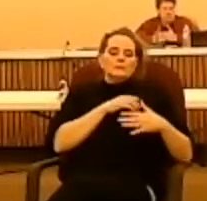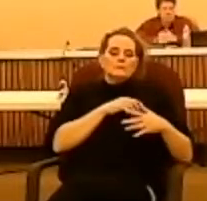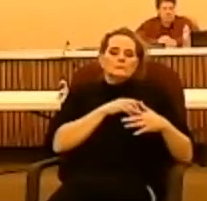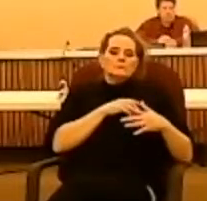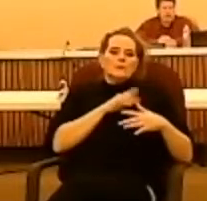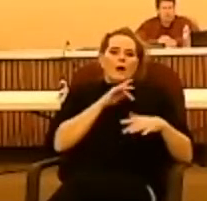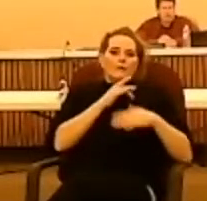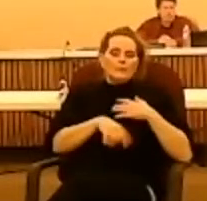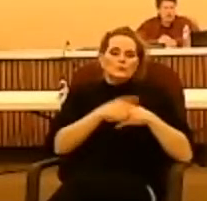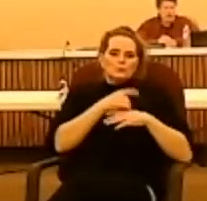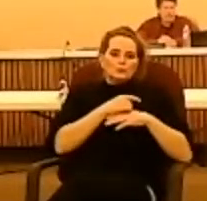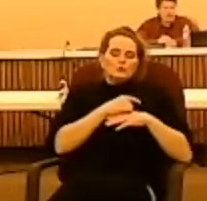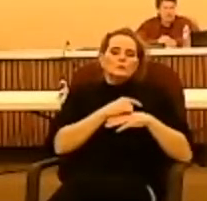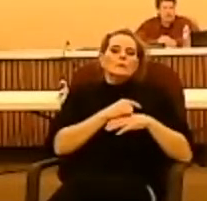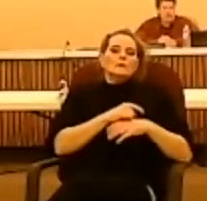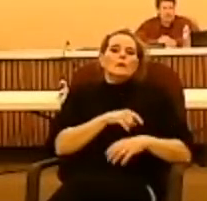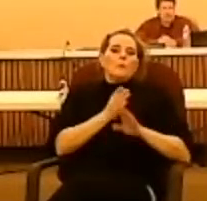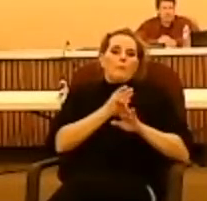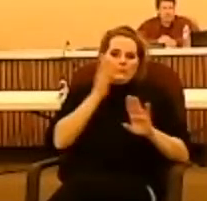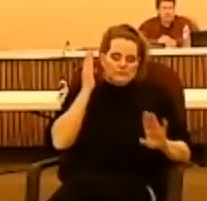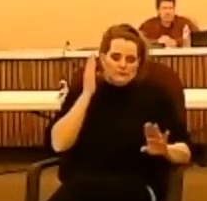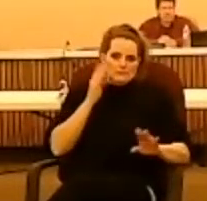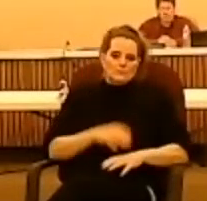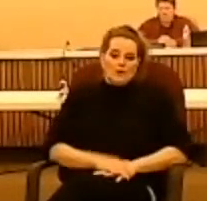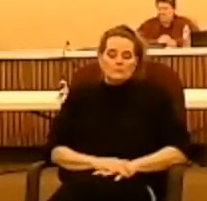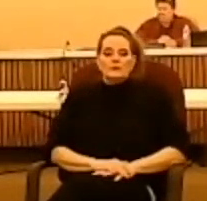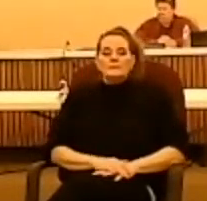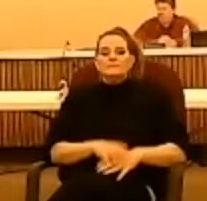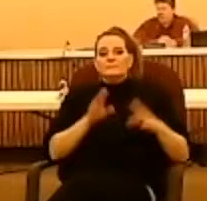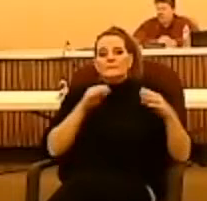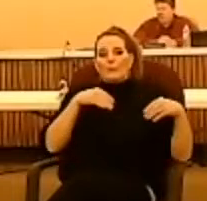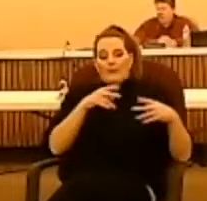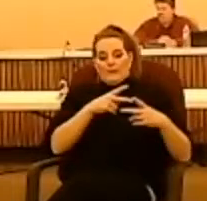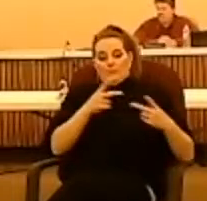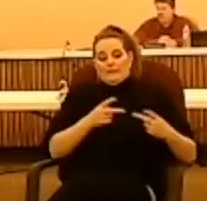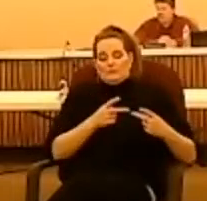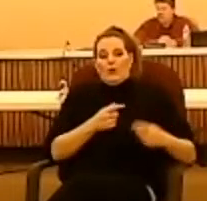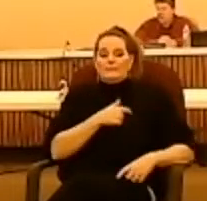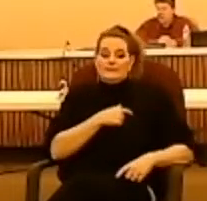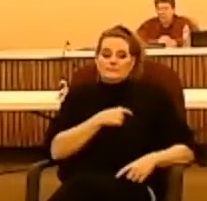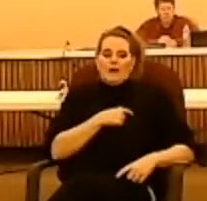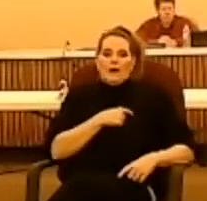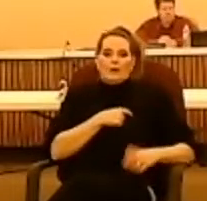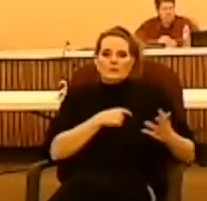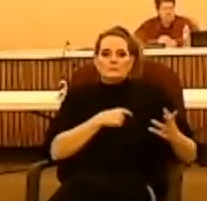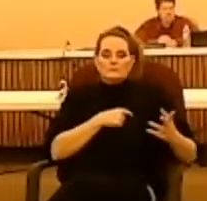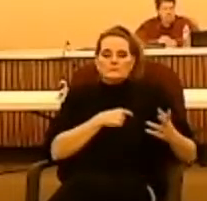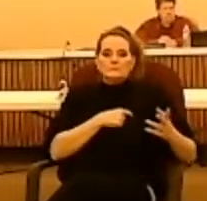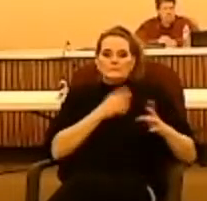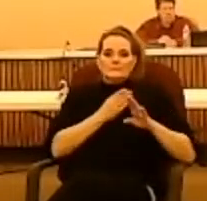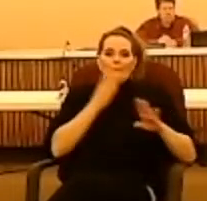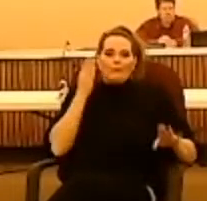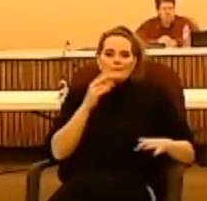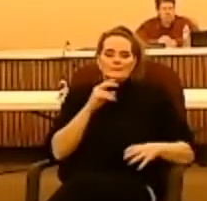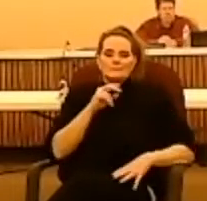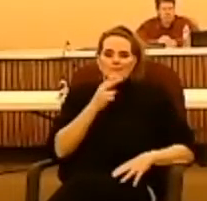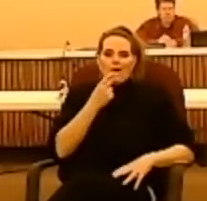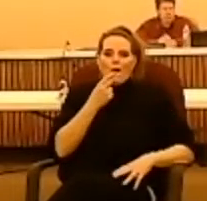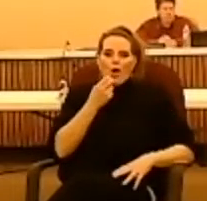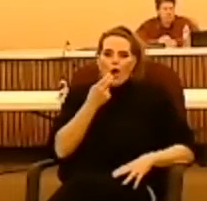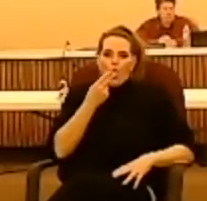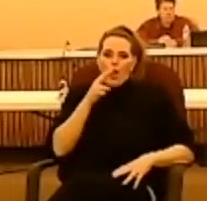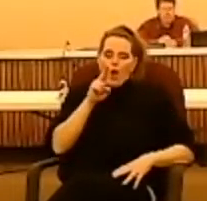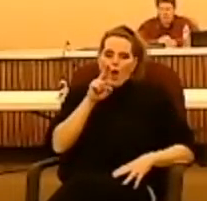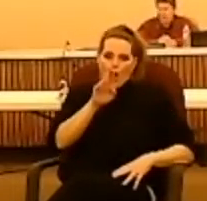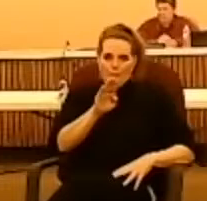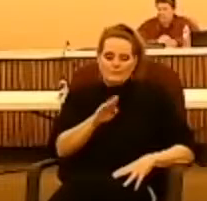course, Marketplace Mall happens to be our public transit hub in Henrietta, so it works out Right. perfectly